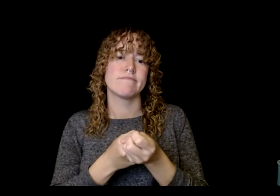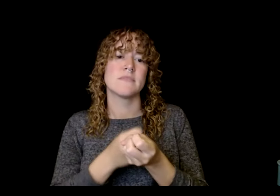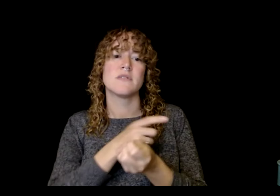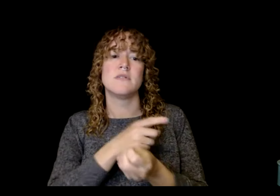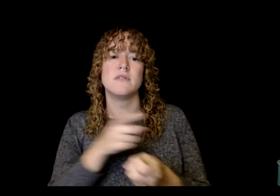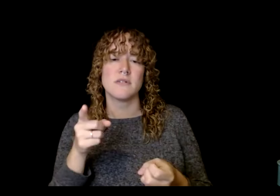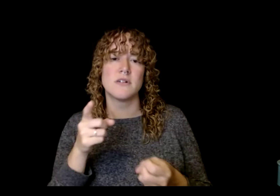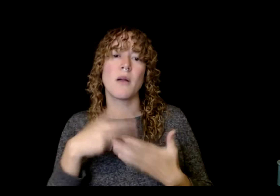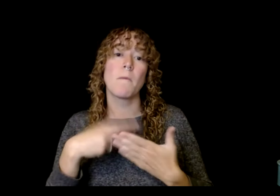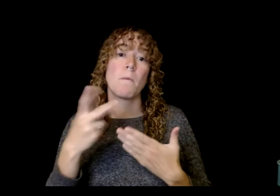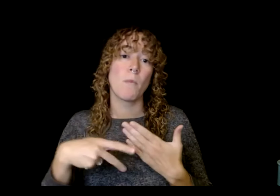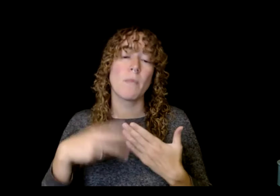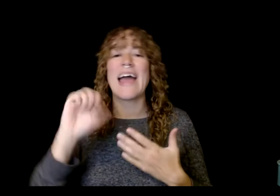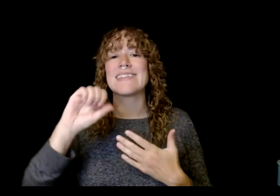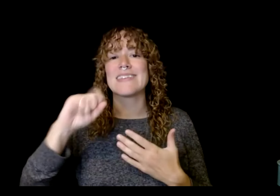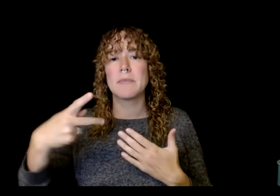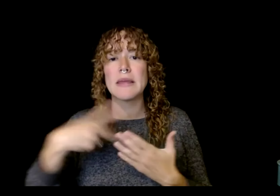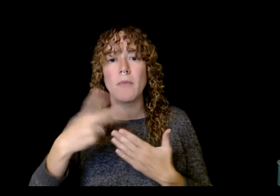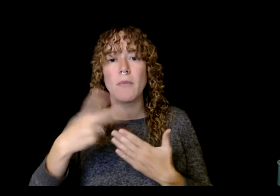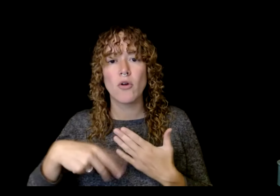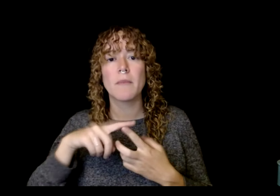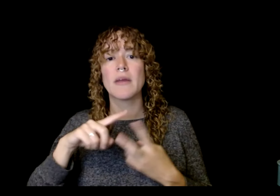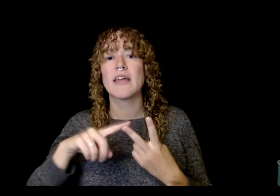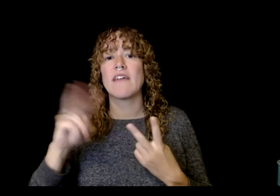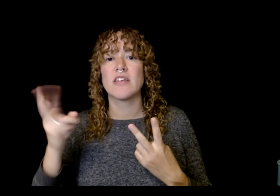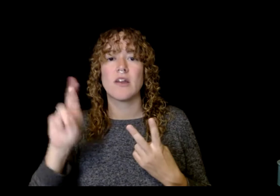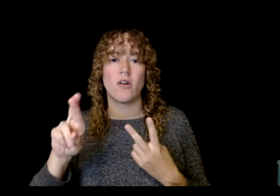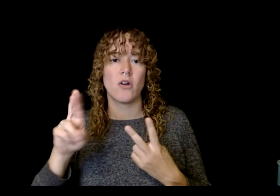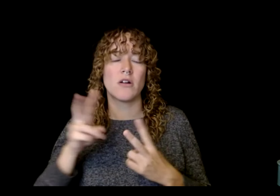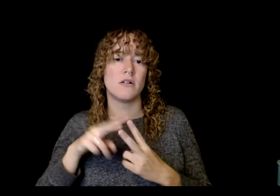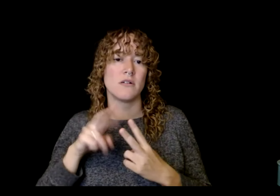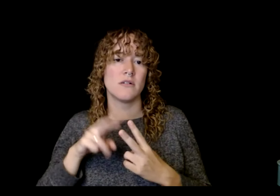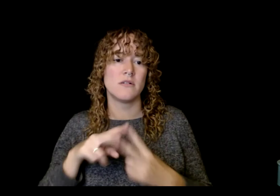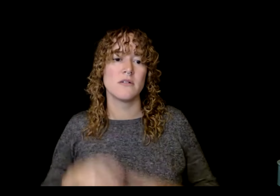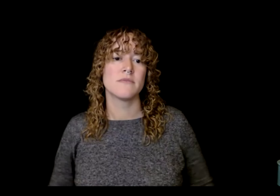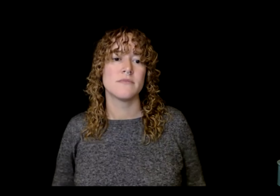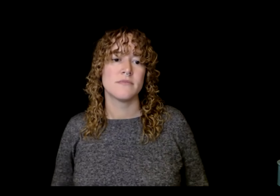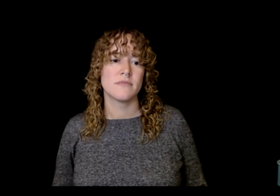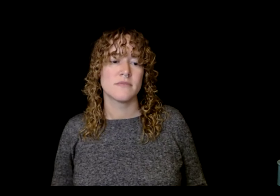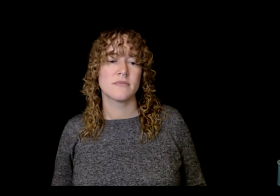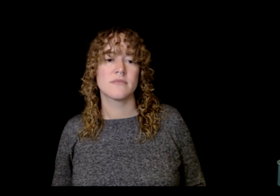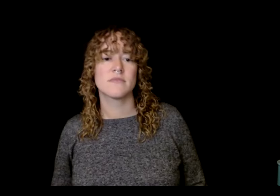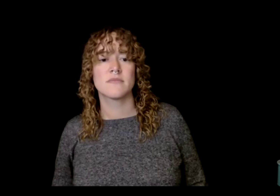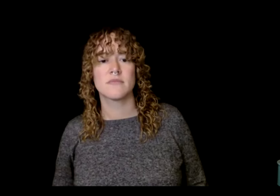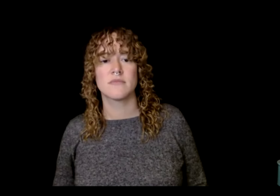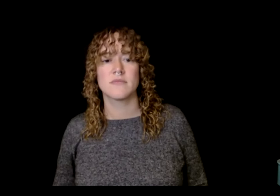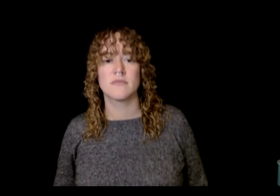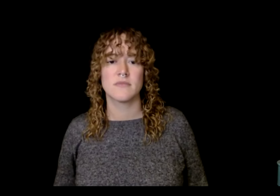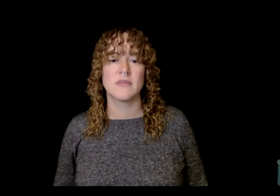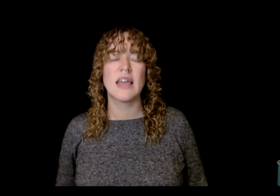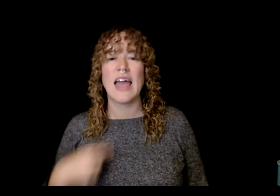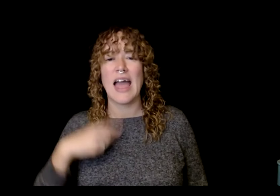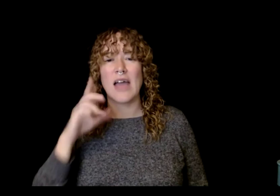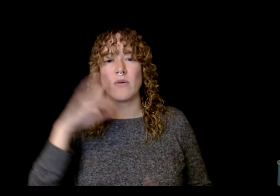the programs of self-sufficiency and vocational rehabilitation. And I have been asked to give you an